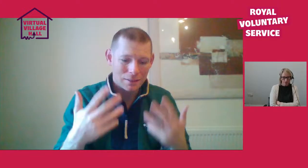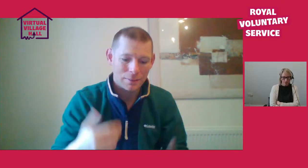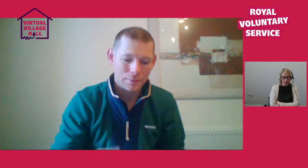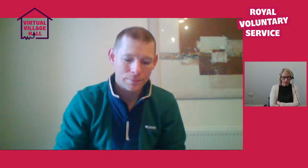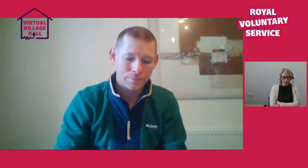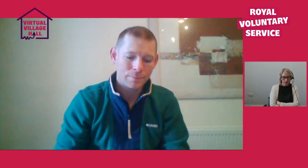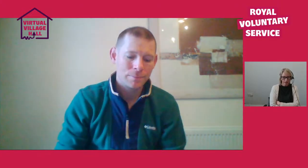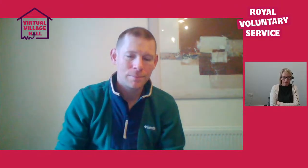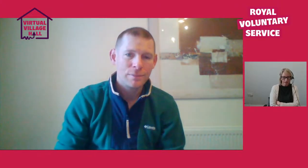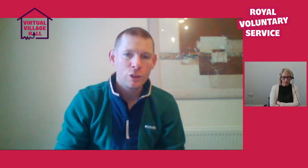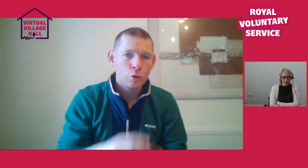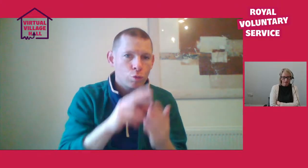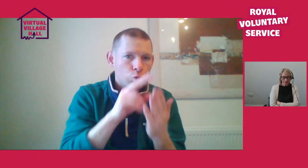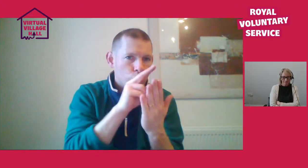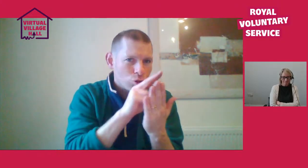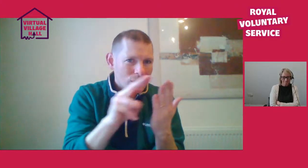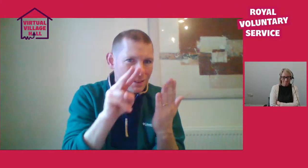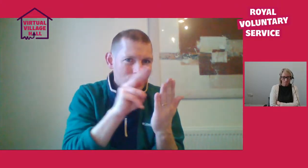Number 10,